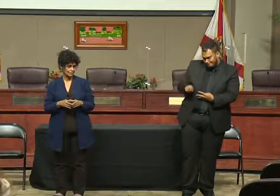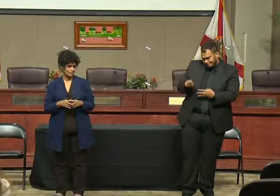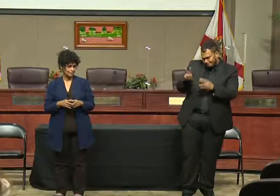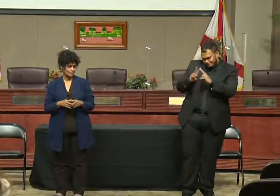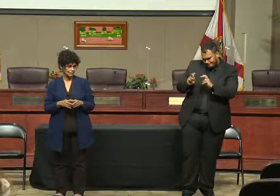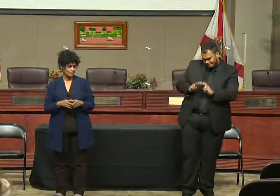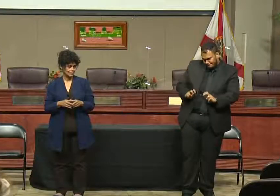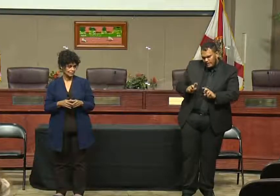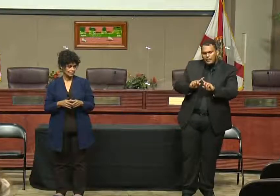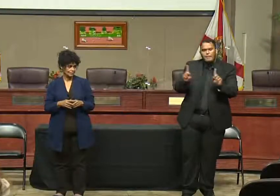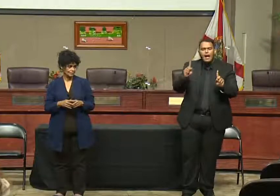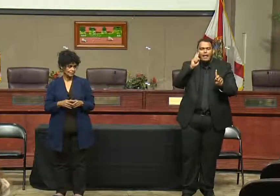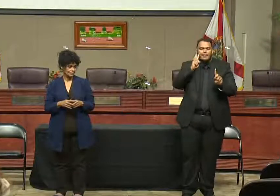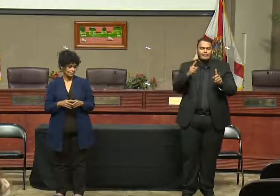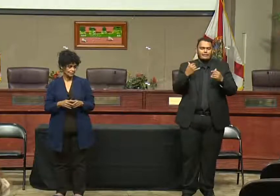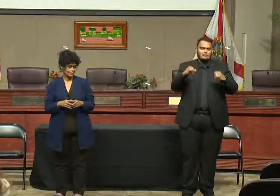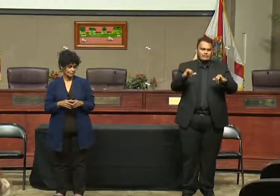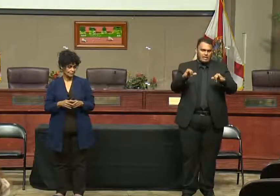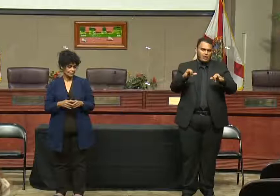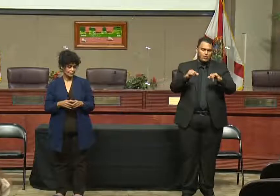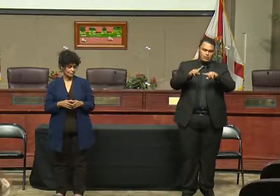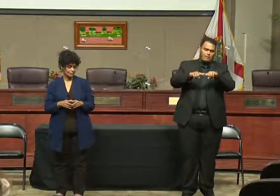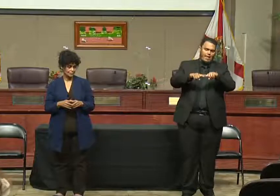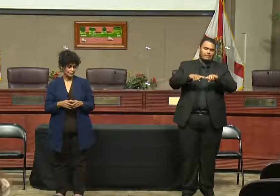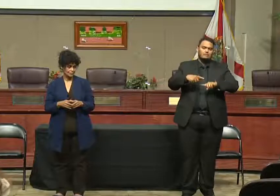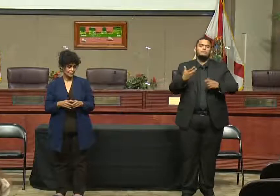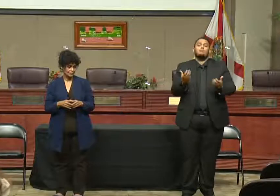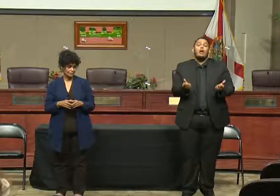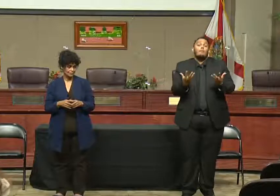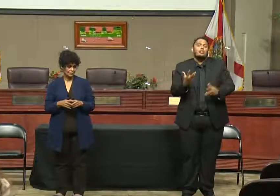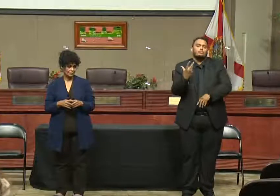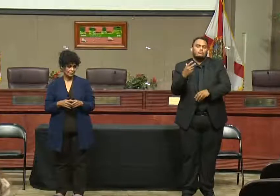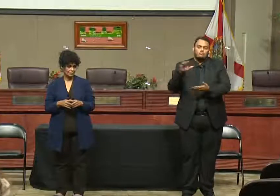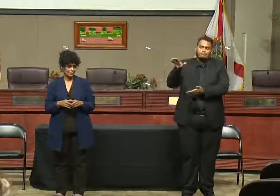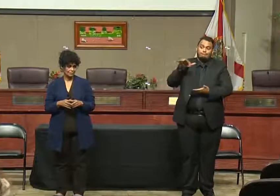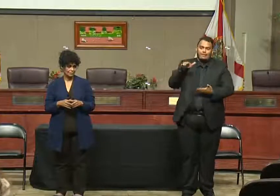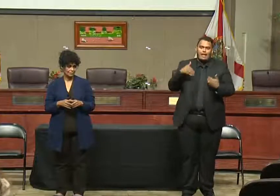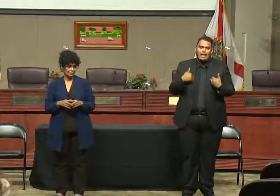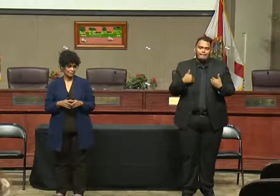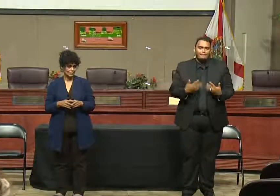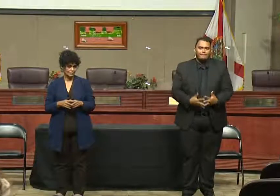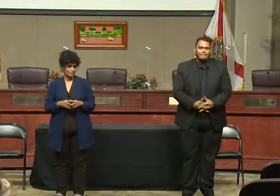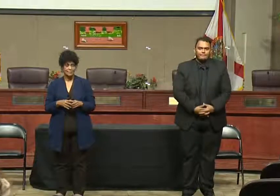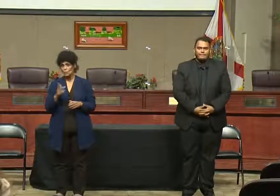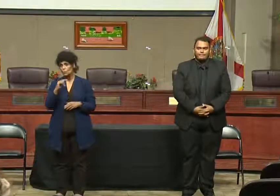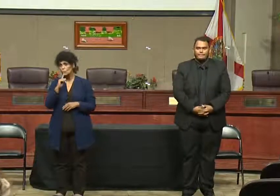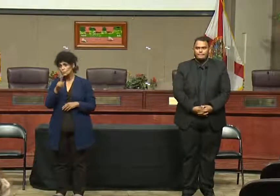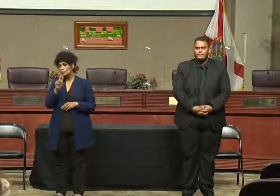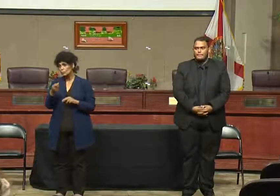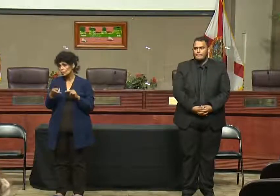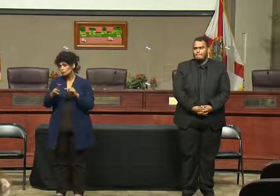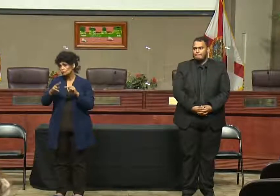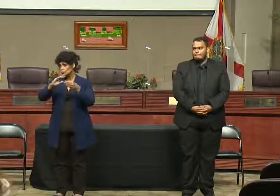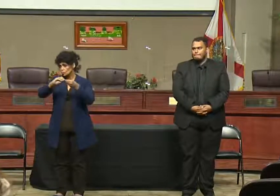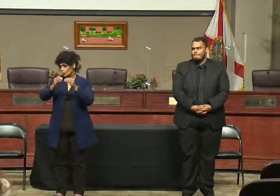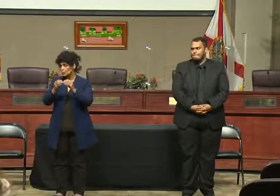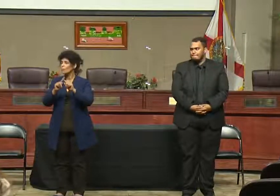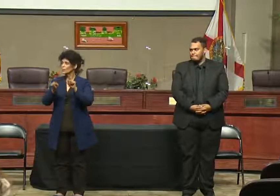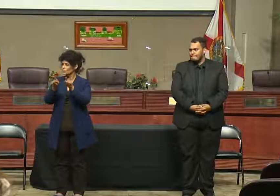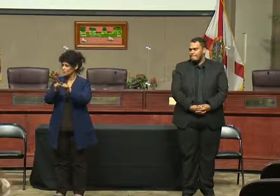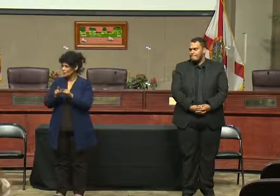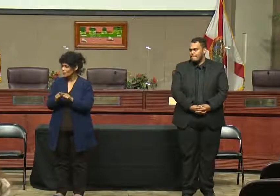available inventory. Ciertamente tenemos que aumentar los números, pero eso va a depender también de la disponibilidad de inventario de